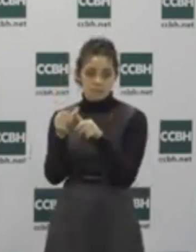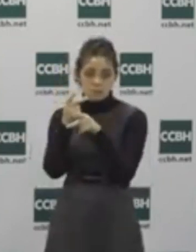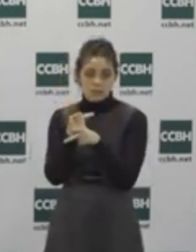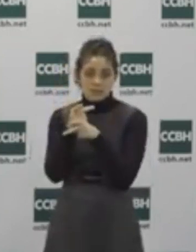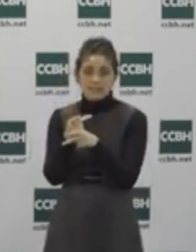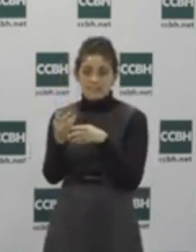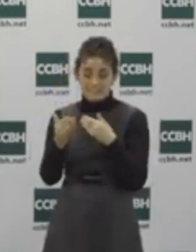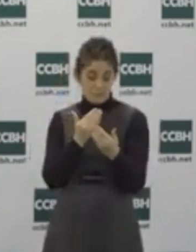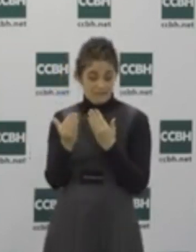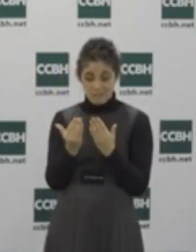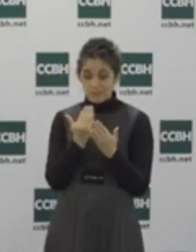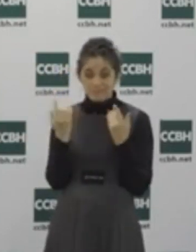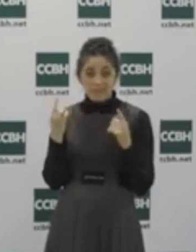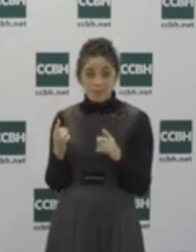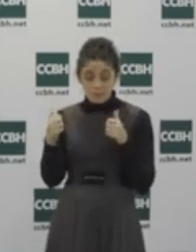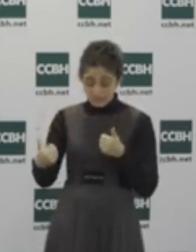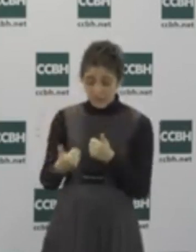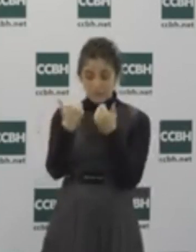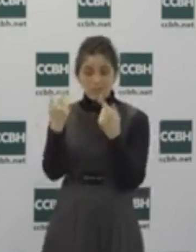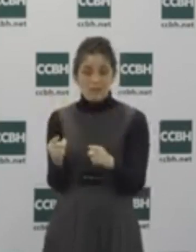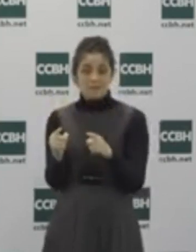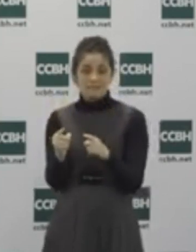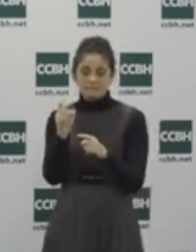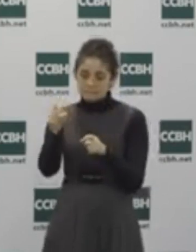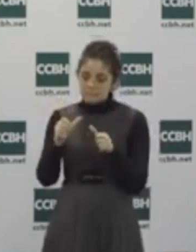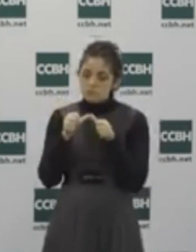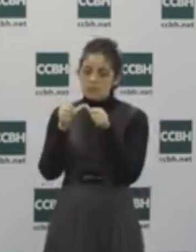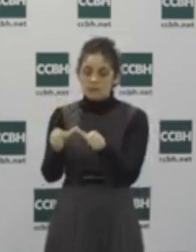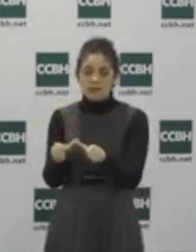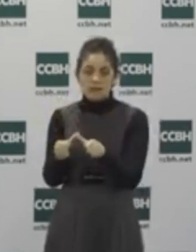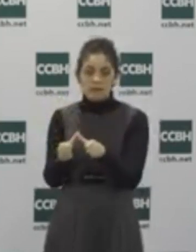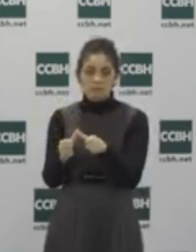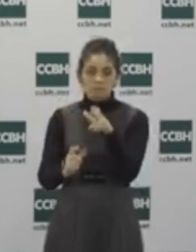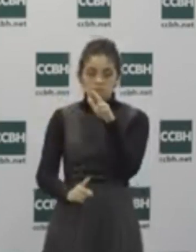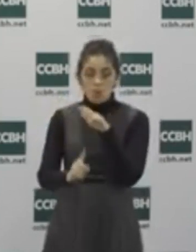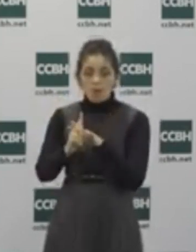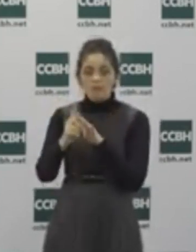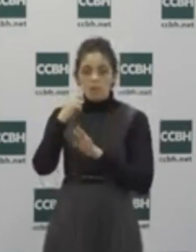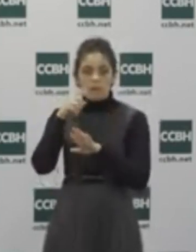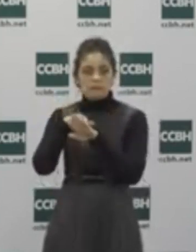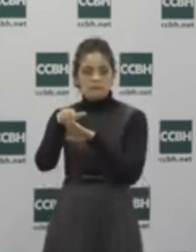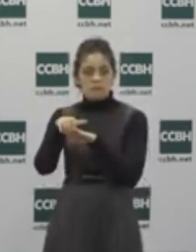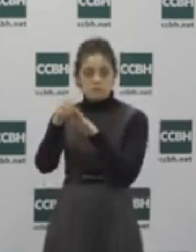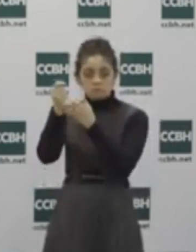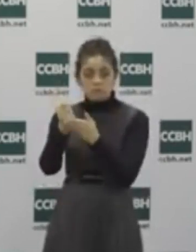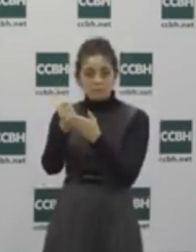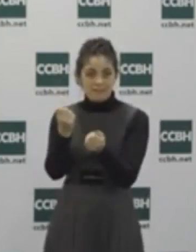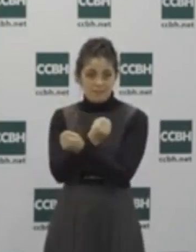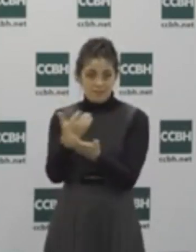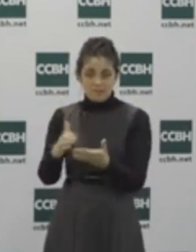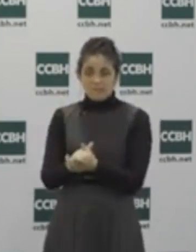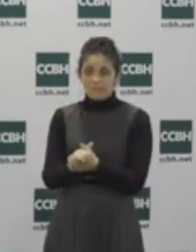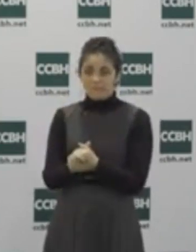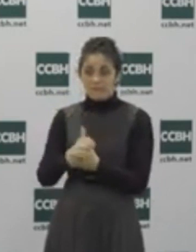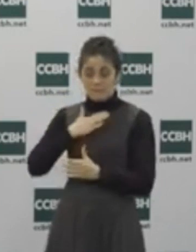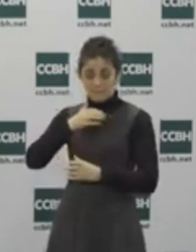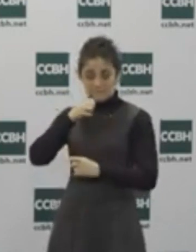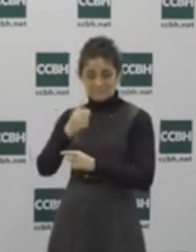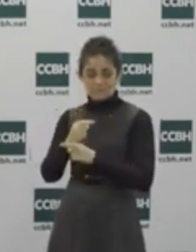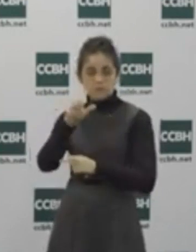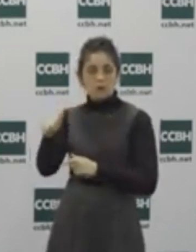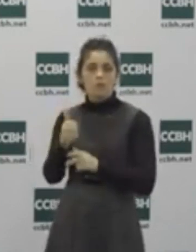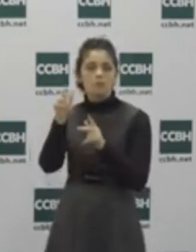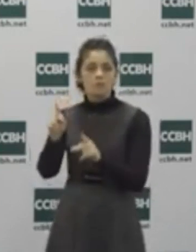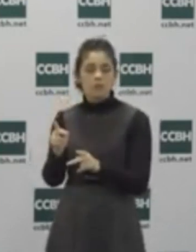on despite the challenges we face on a day-by-day basis, and there are many stories like my sister's, and we're